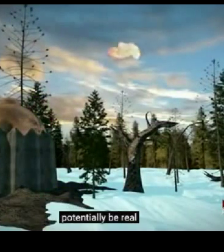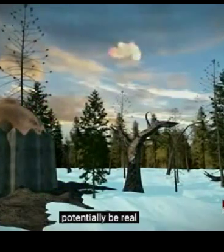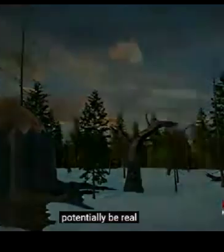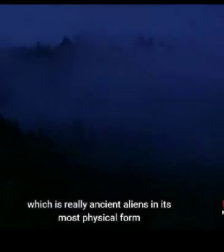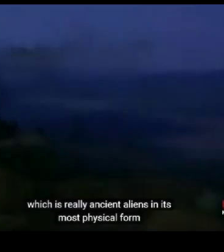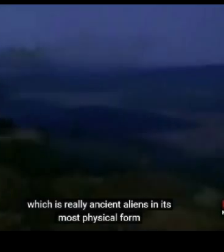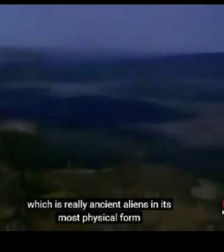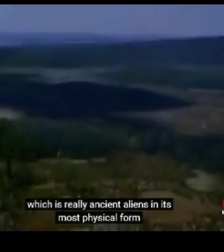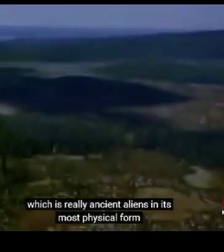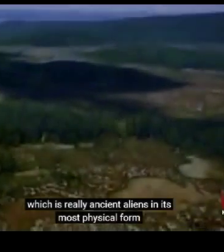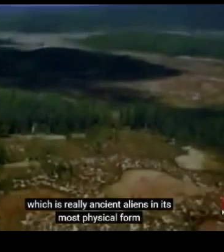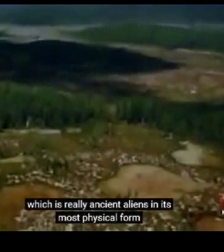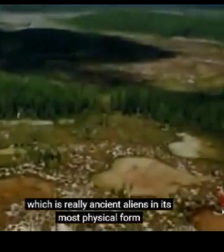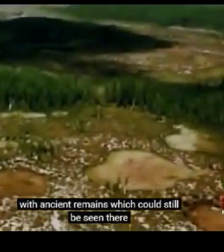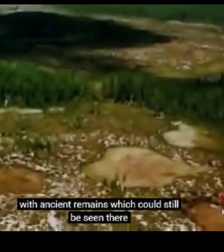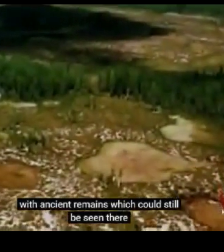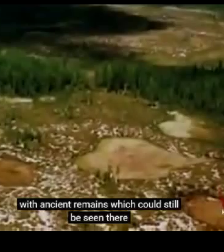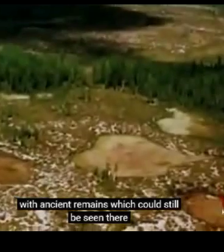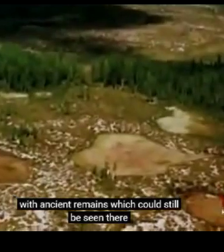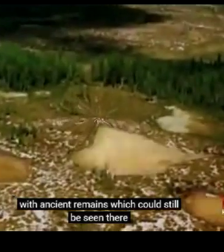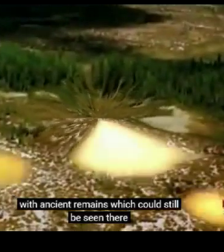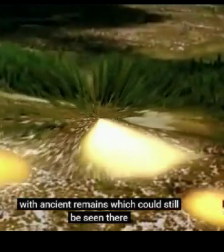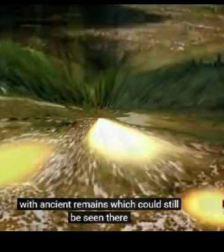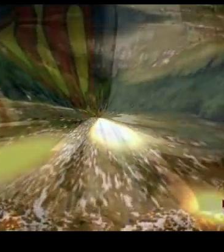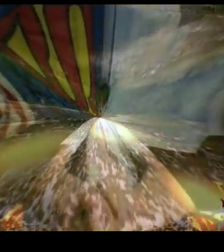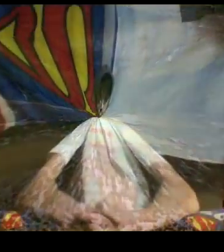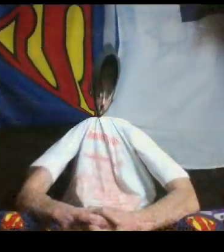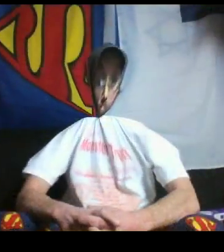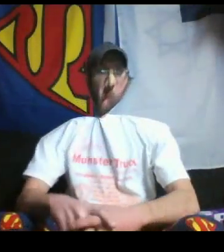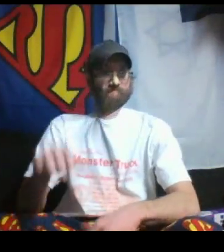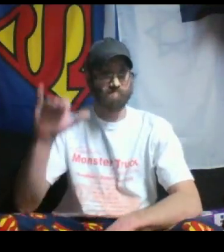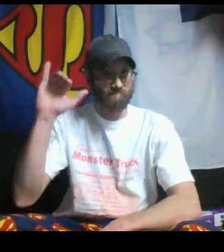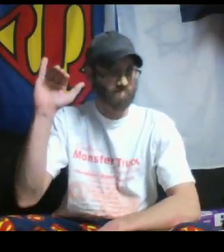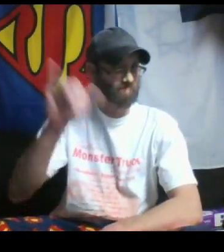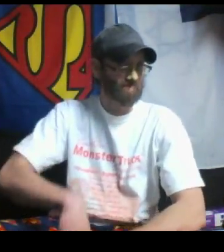They never have built a defense system like that. In this temple.